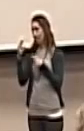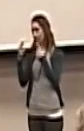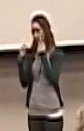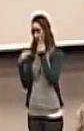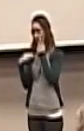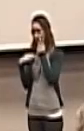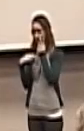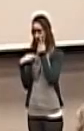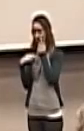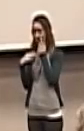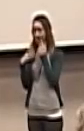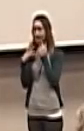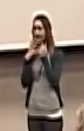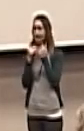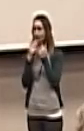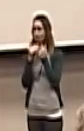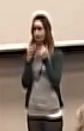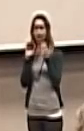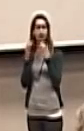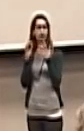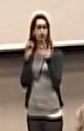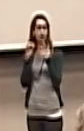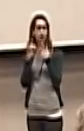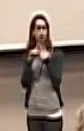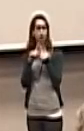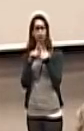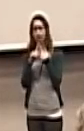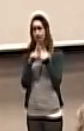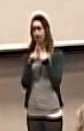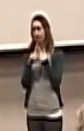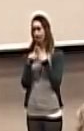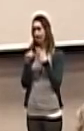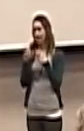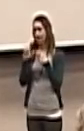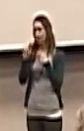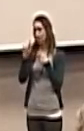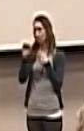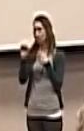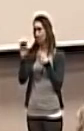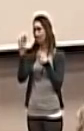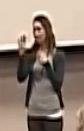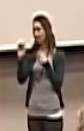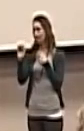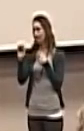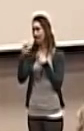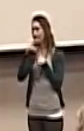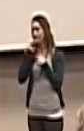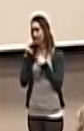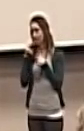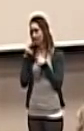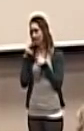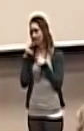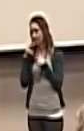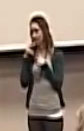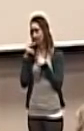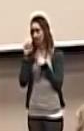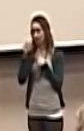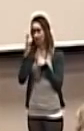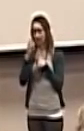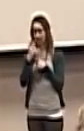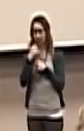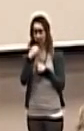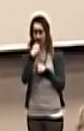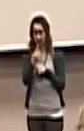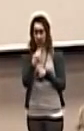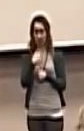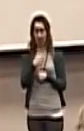very similar to the to be verb. And that's why God said to Moses, "Tell them, I am who I am." Or perhaps some